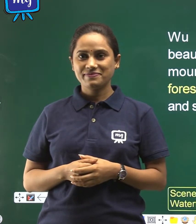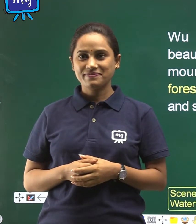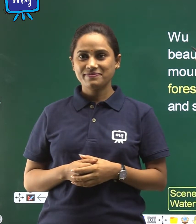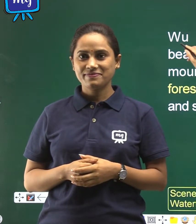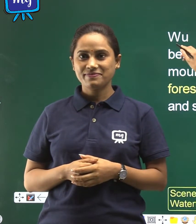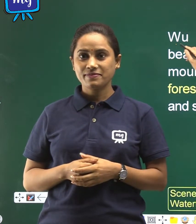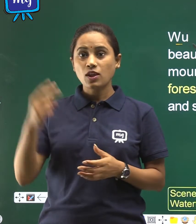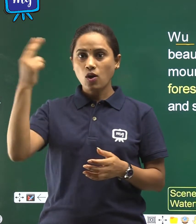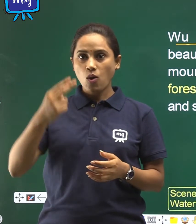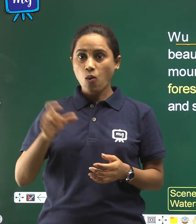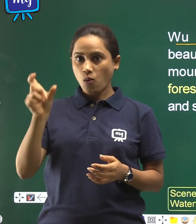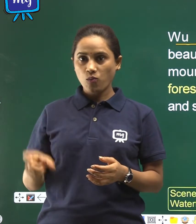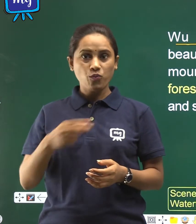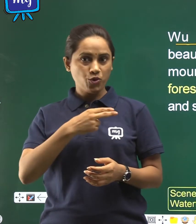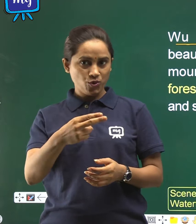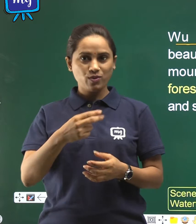Wu Dozi